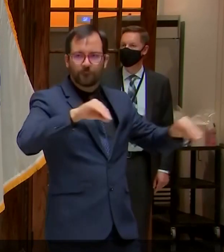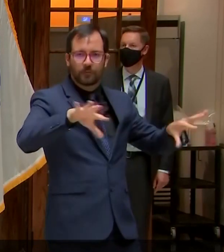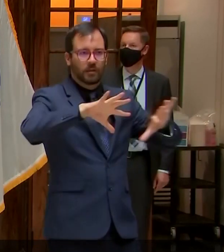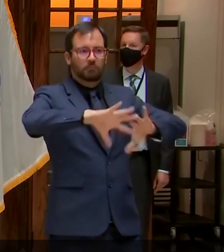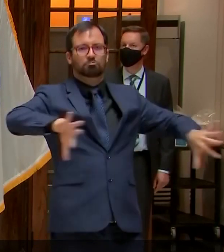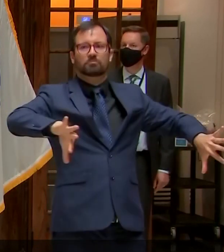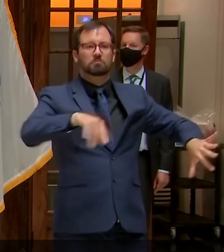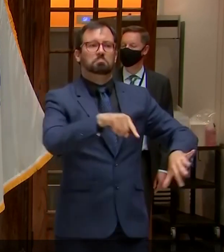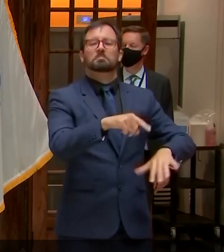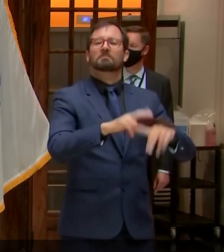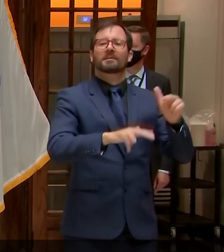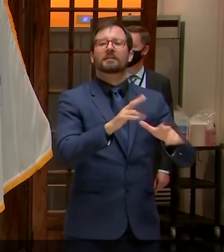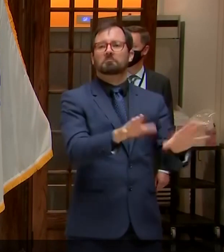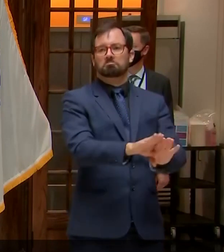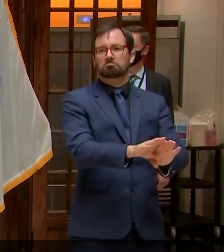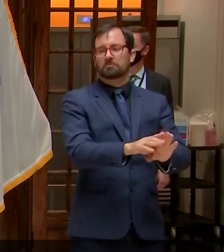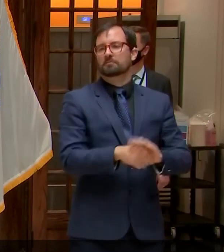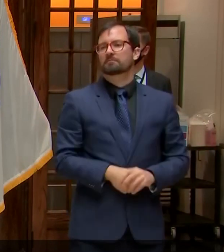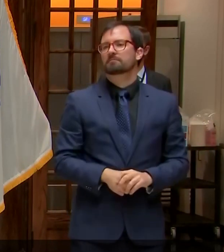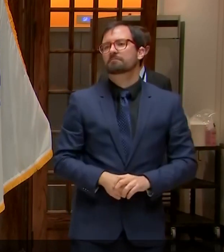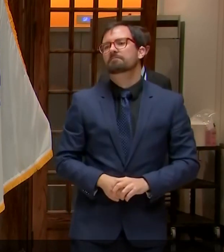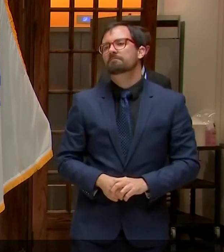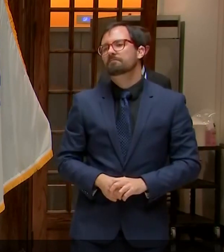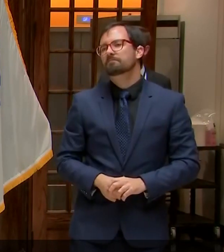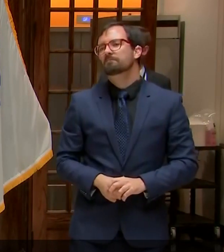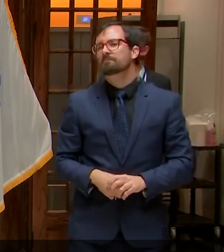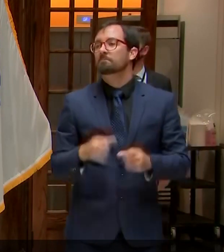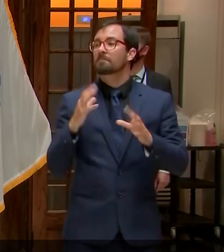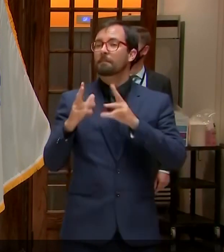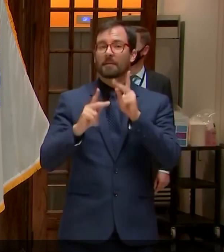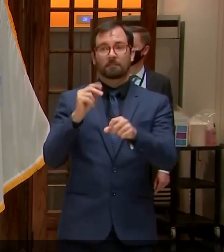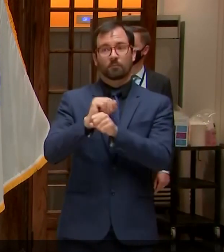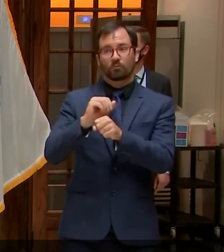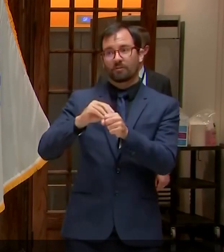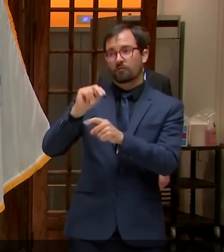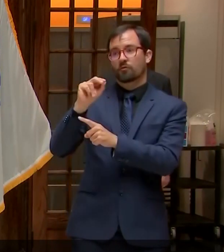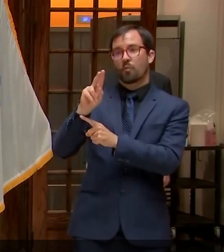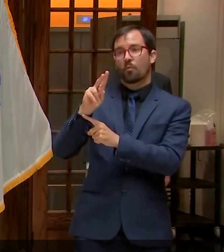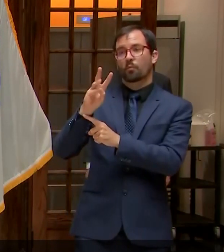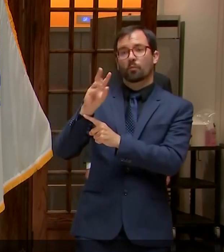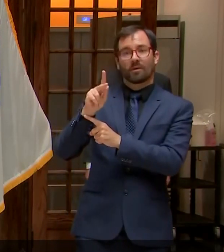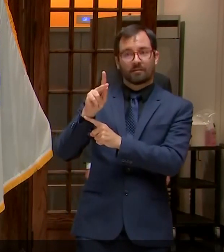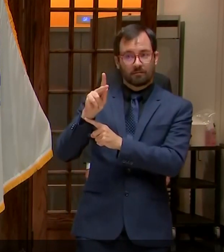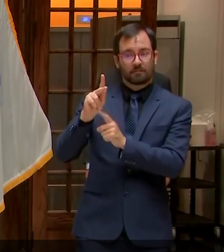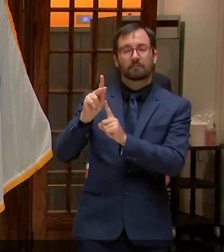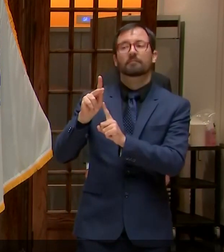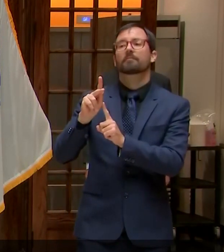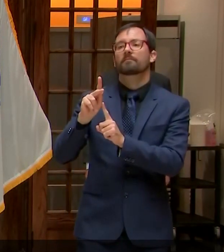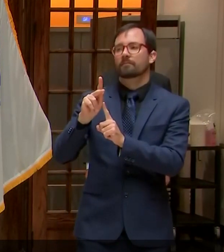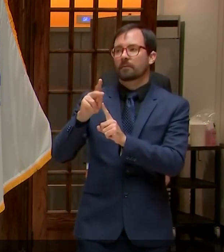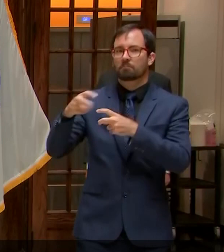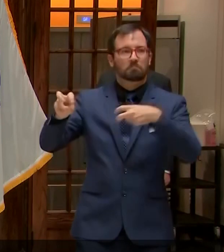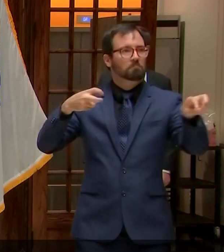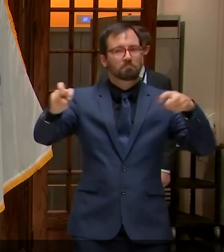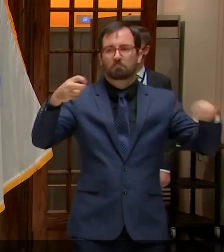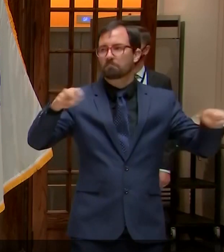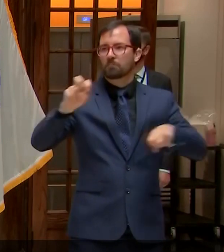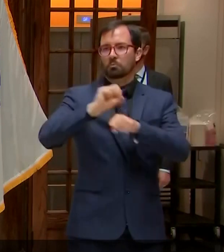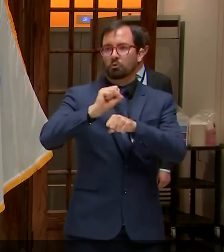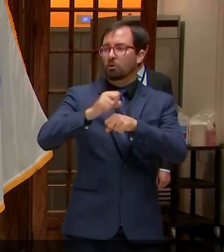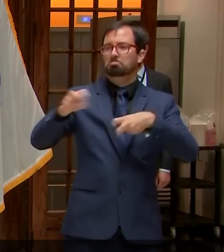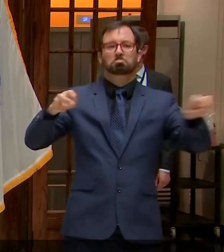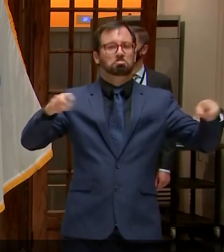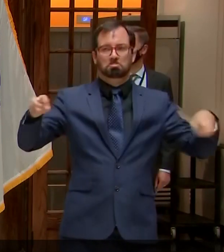everybody who was in that hospital was safely placed in an appropriate setting somewhere else. And the thing we've really